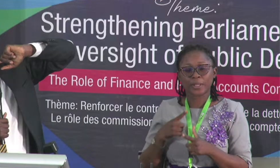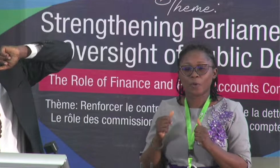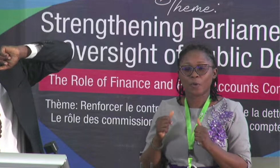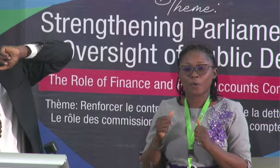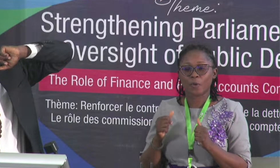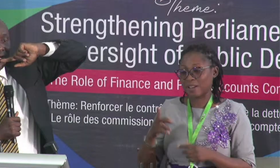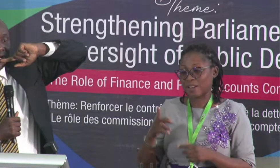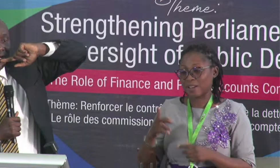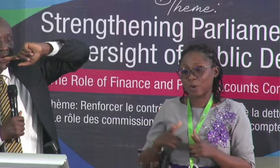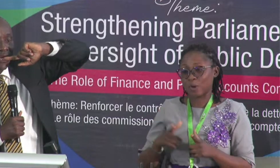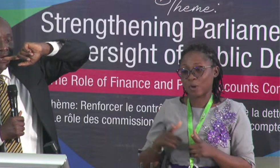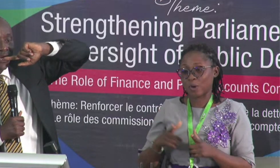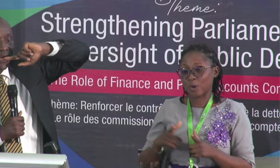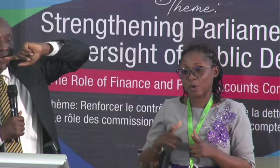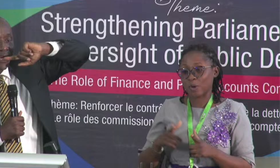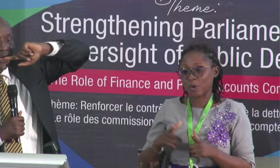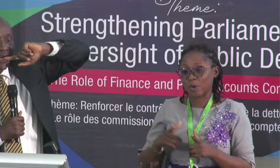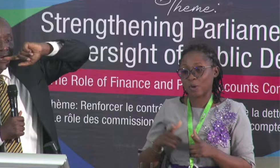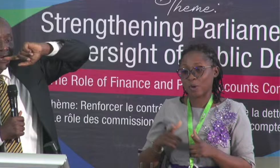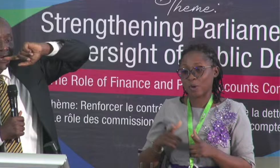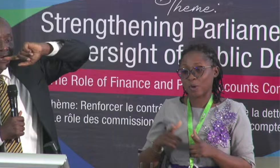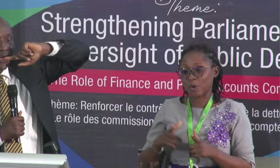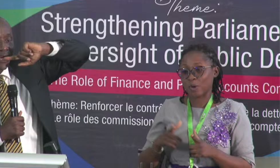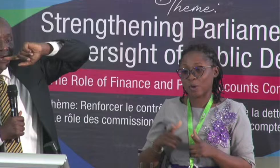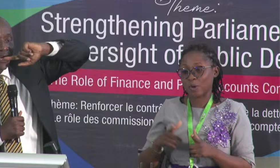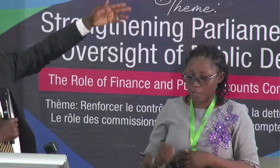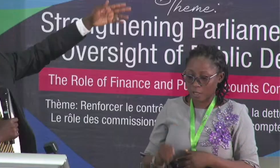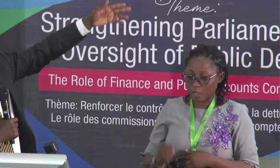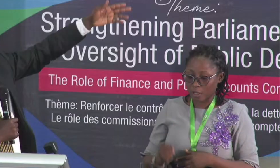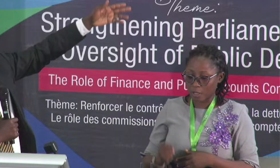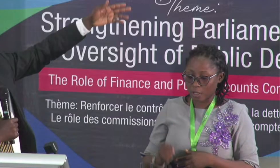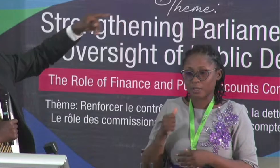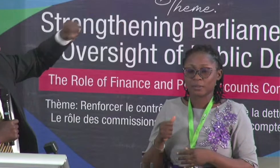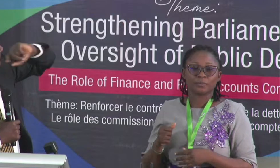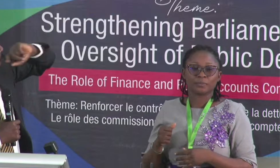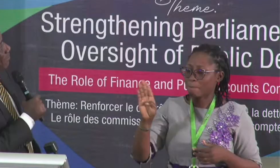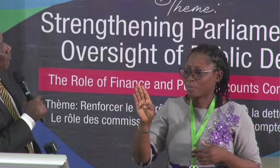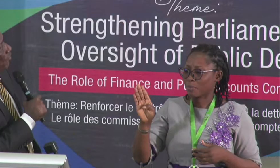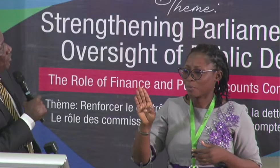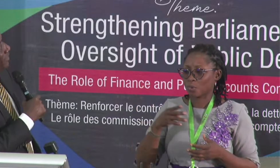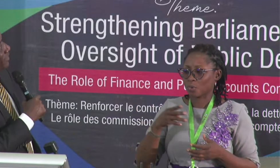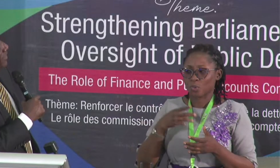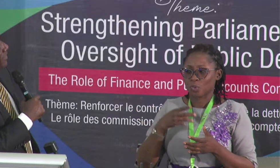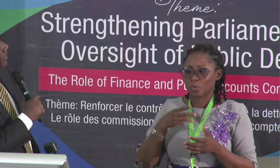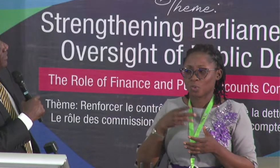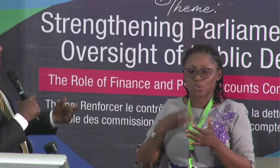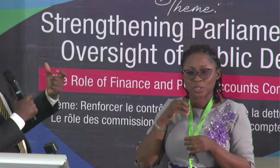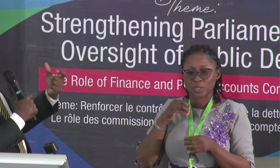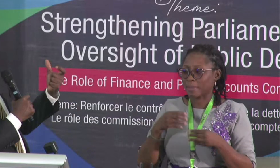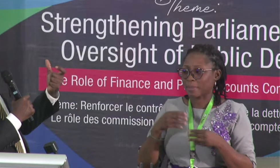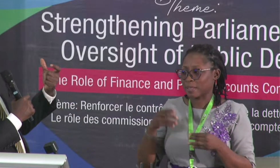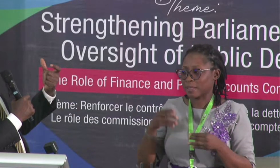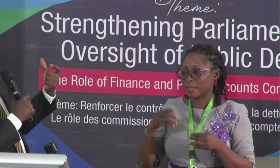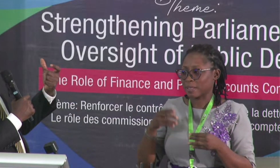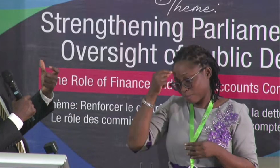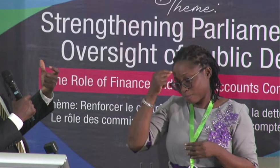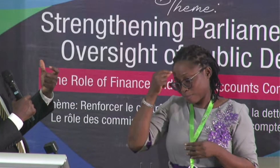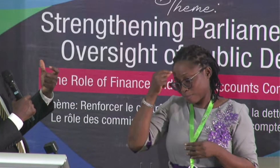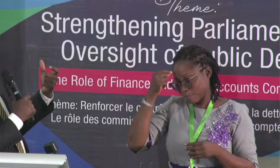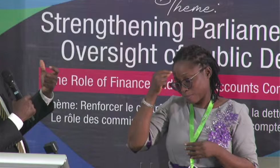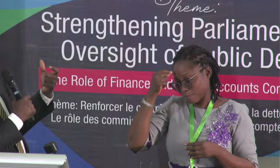world after South Africa. And then, of course, underemployment and so on. Next slide. For this, that they had enough money